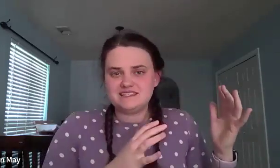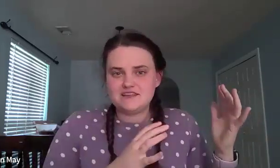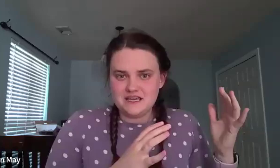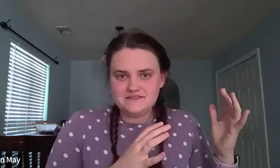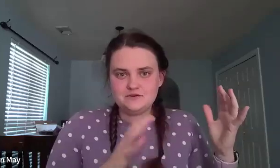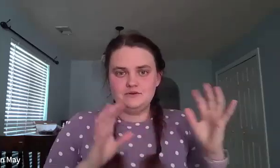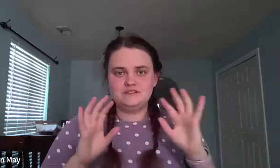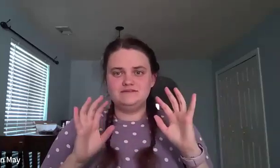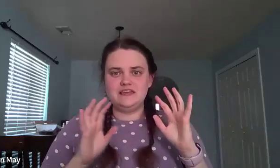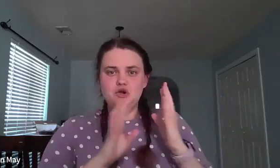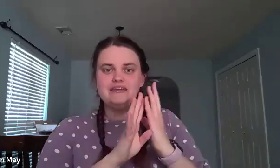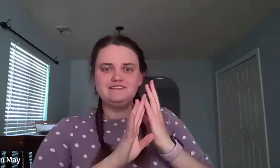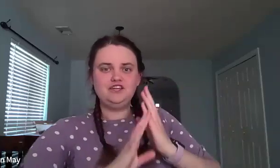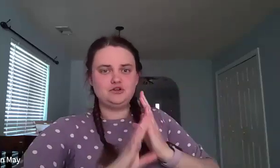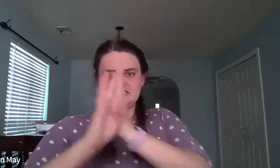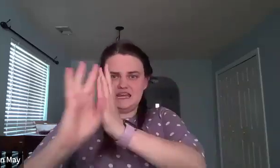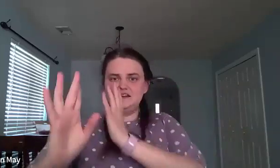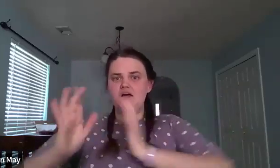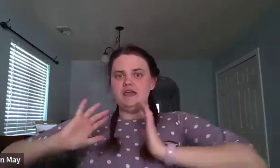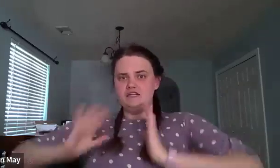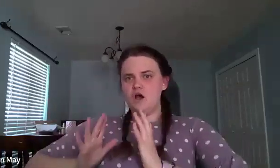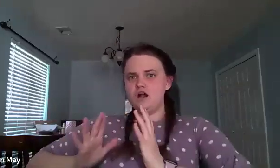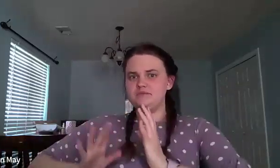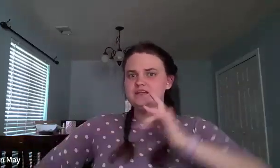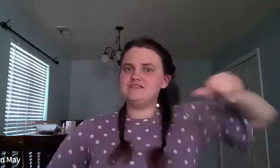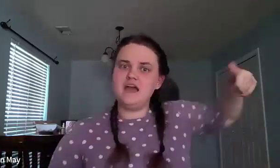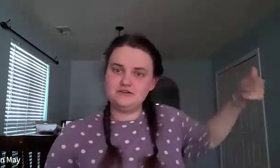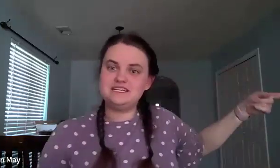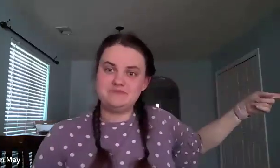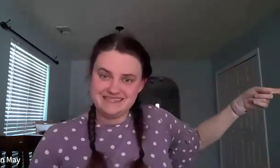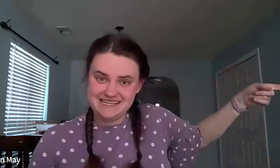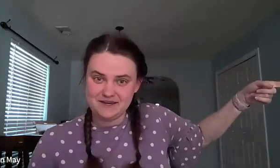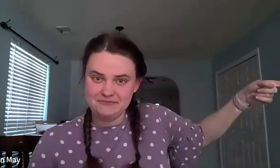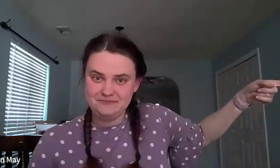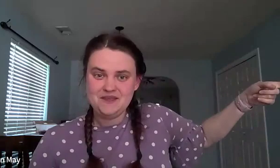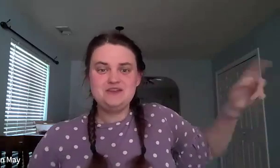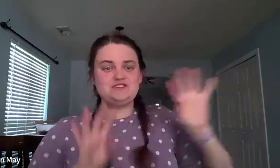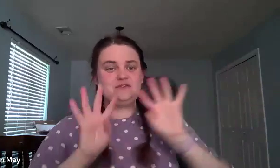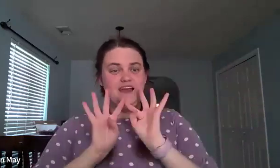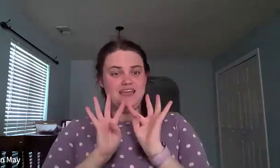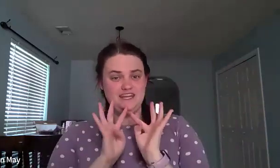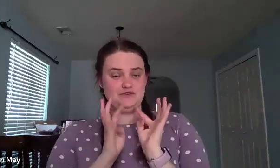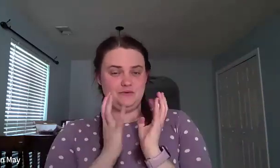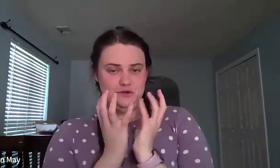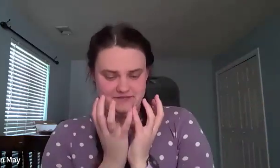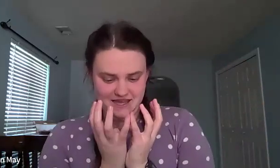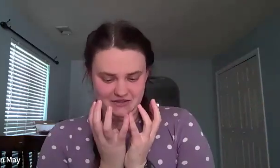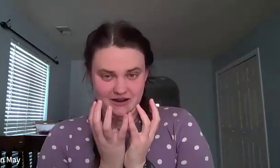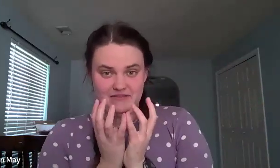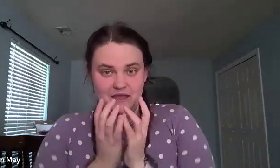other deaf schools, they couldn't, you know, just stand in a line and talk because then the other team can see them. So they got in a group together and